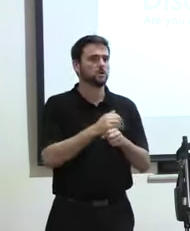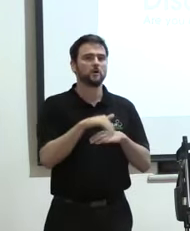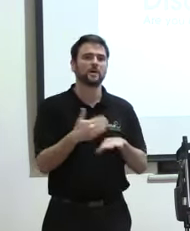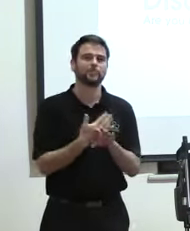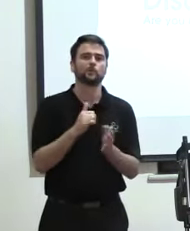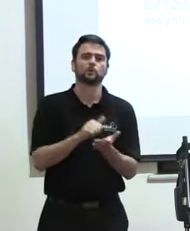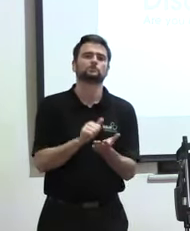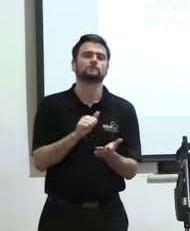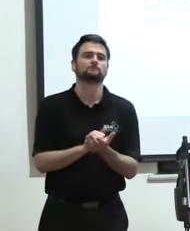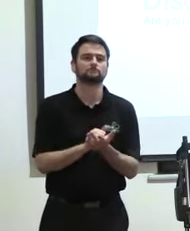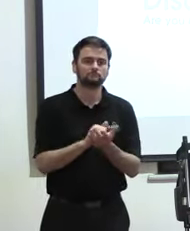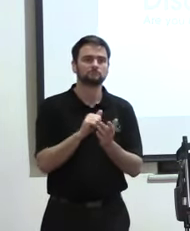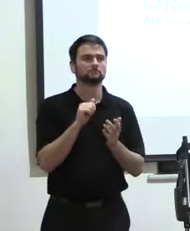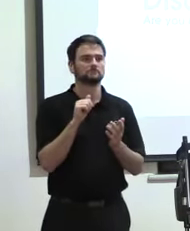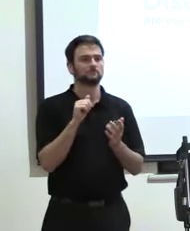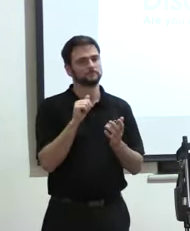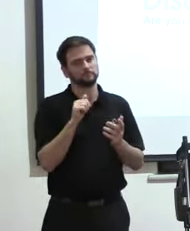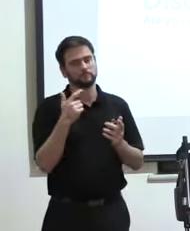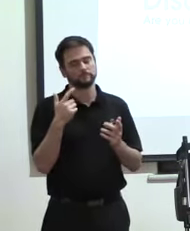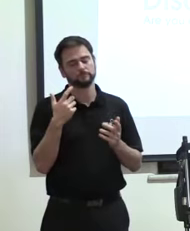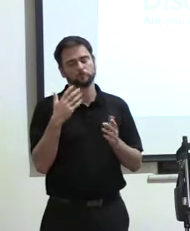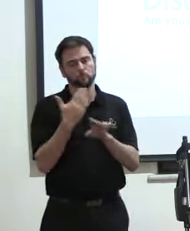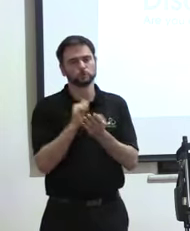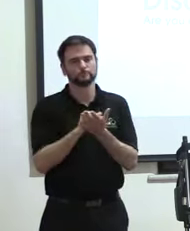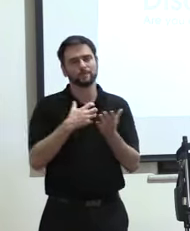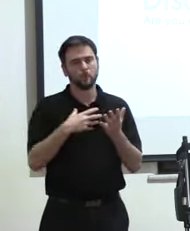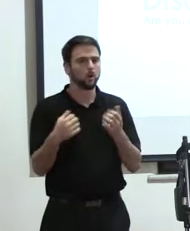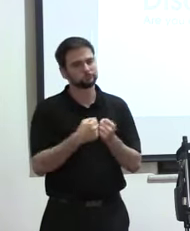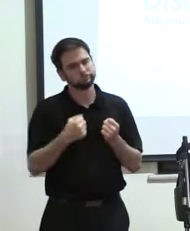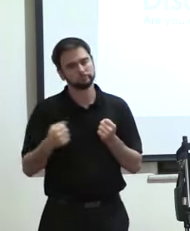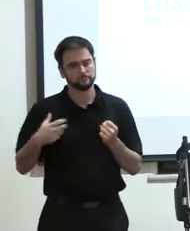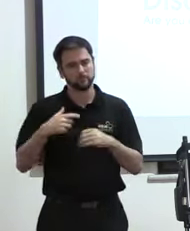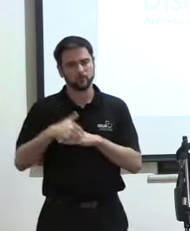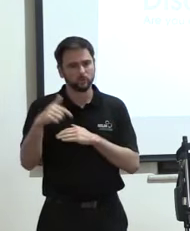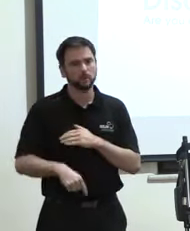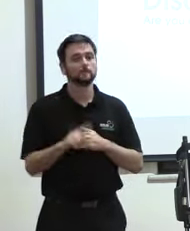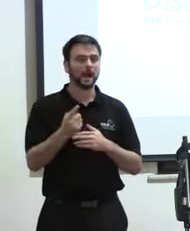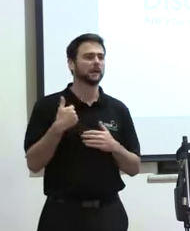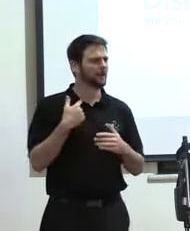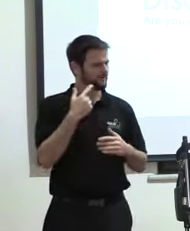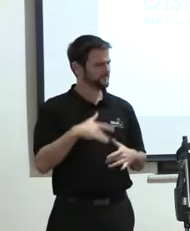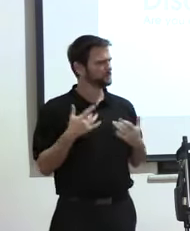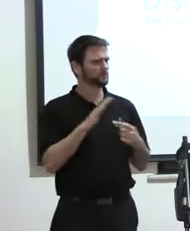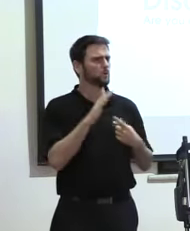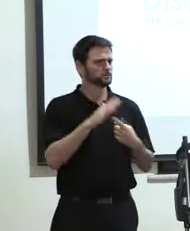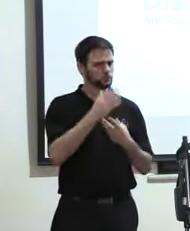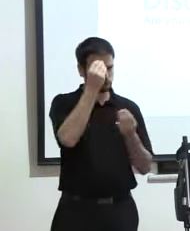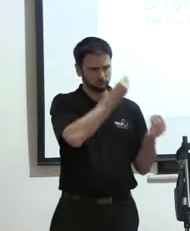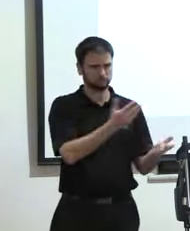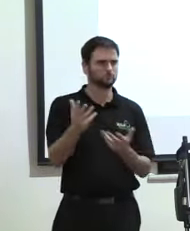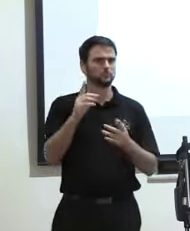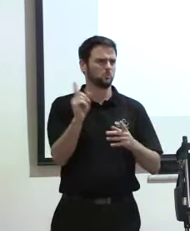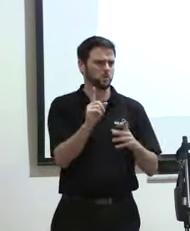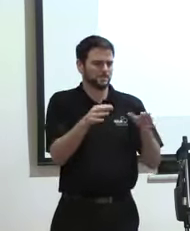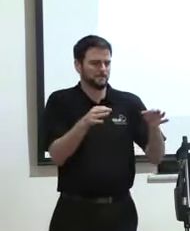be, but I think it's important to talk about this. So, plan management. What is